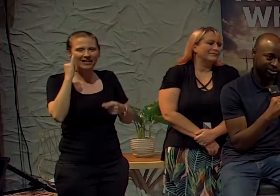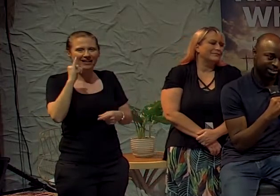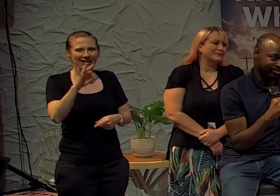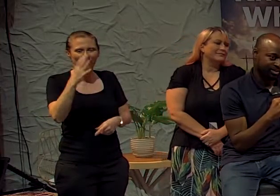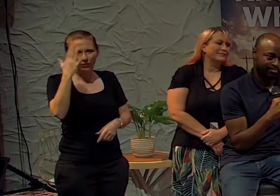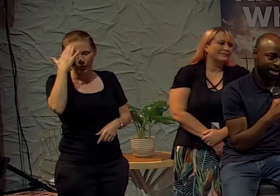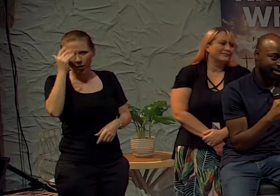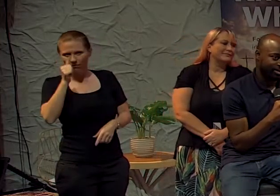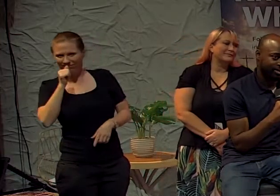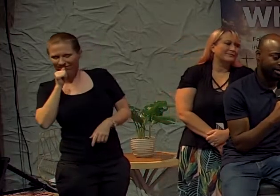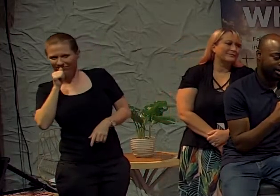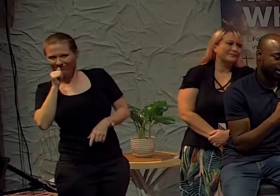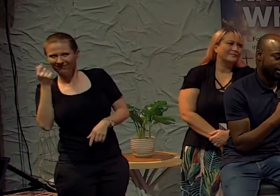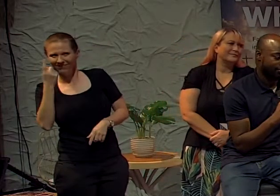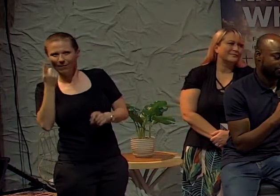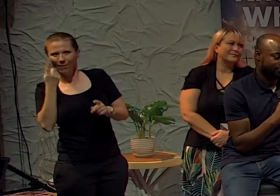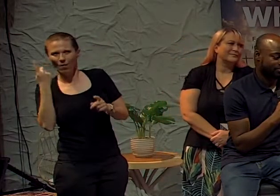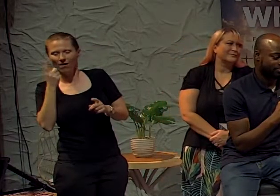somebody's holding something back.